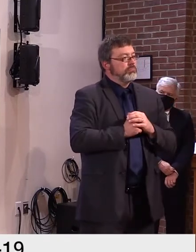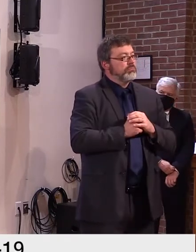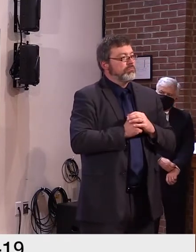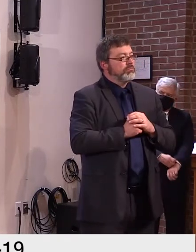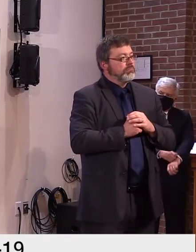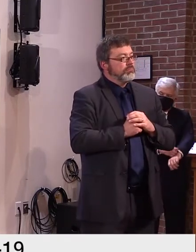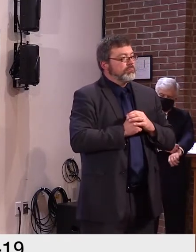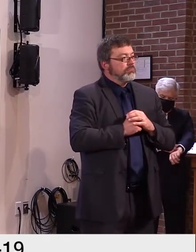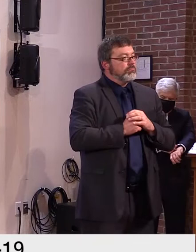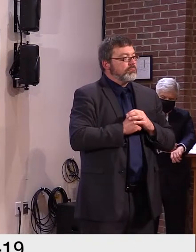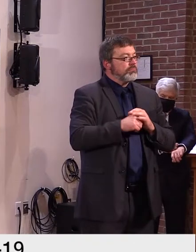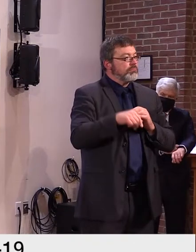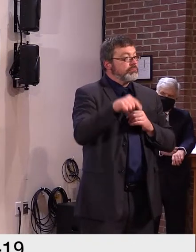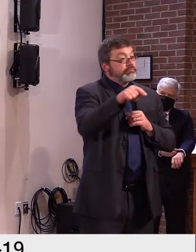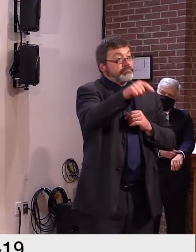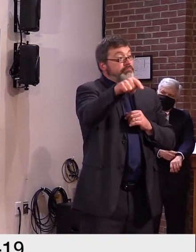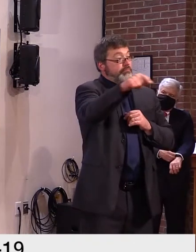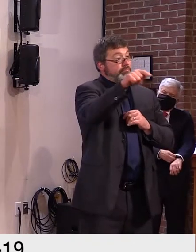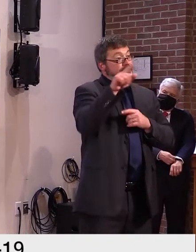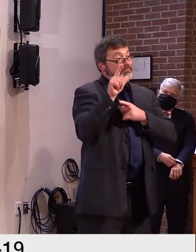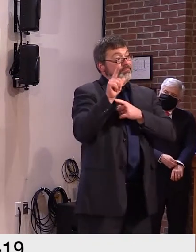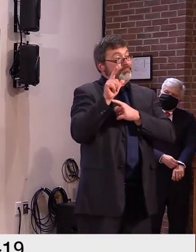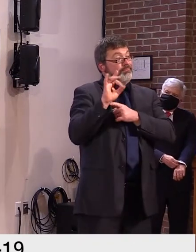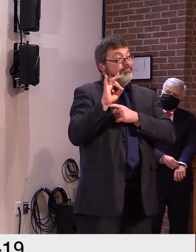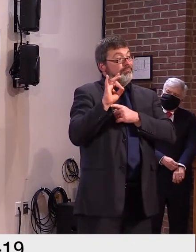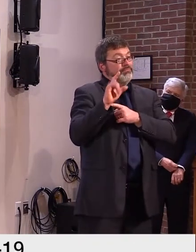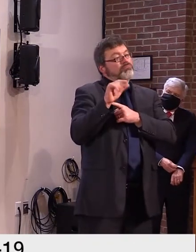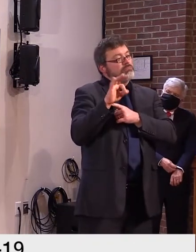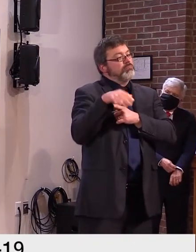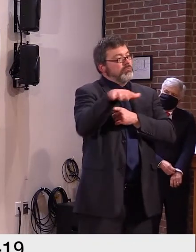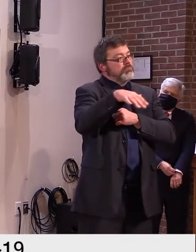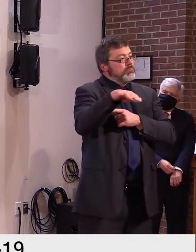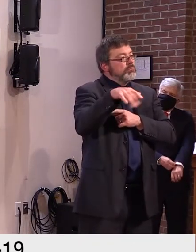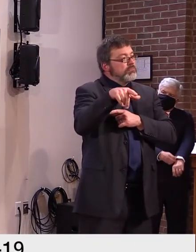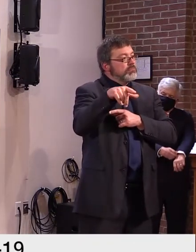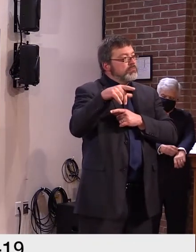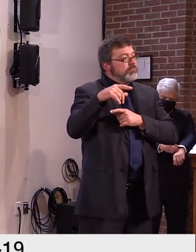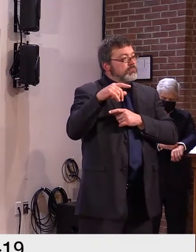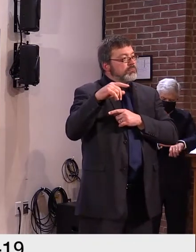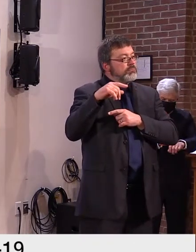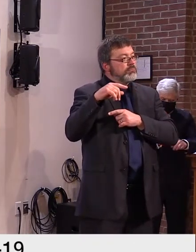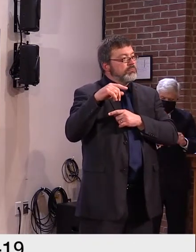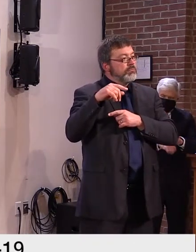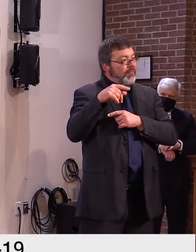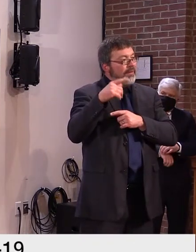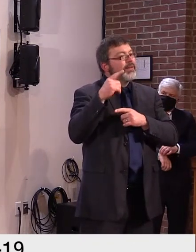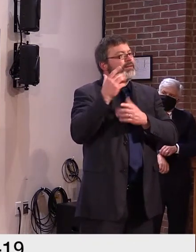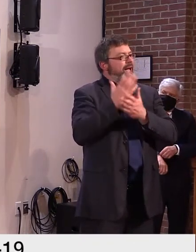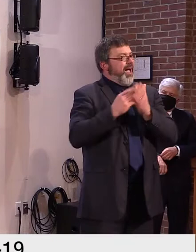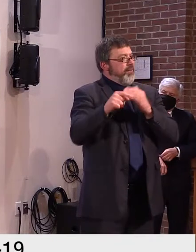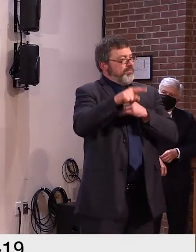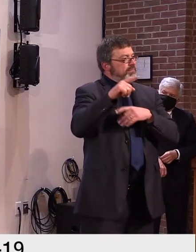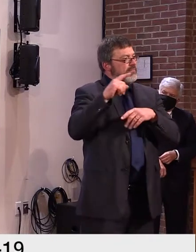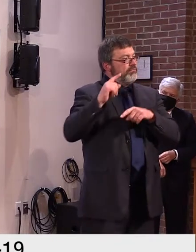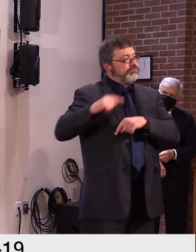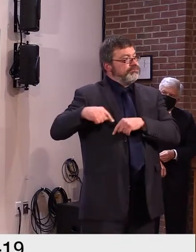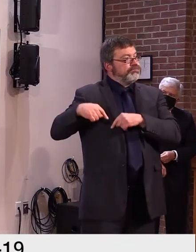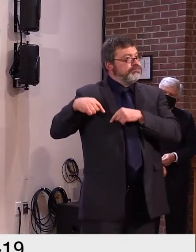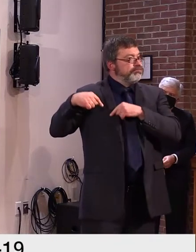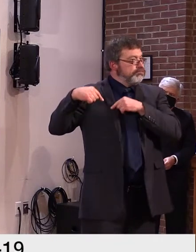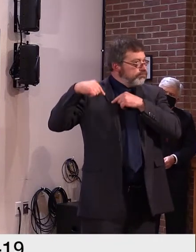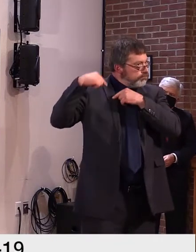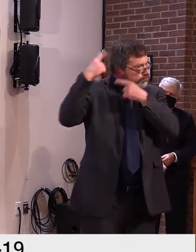decades. Free and referral clinics for the uninsured in Vermont provide care for these individuals, and hospitals have